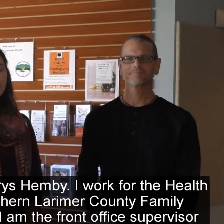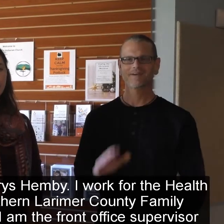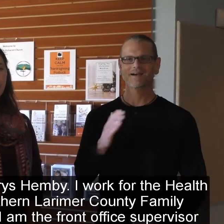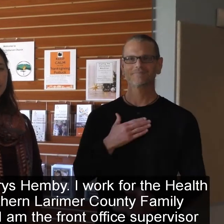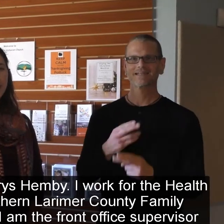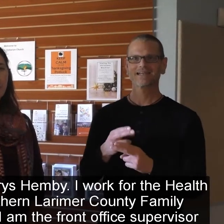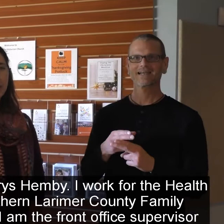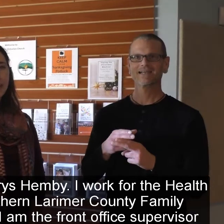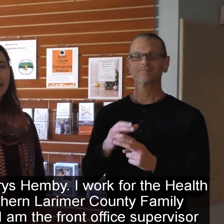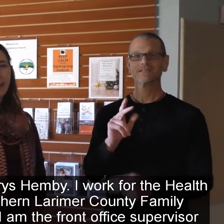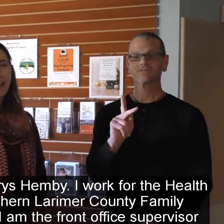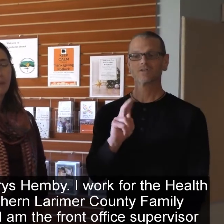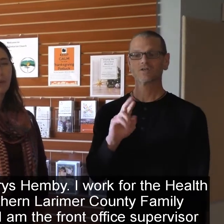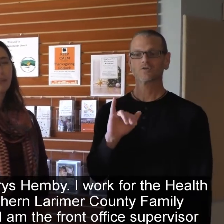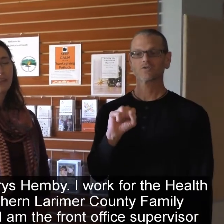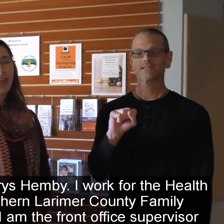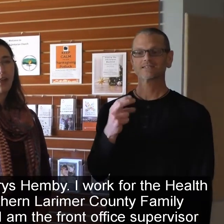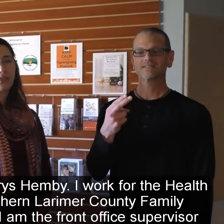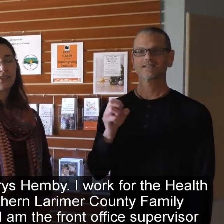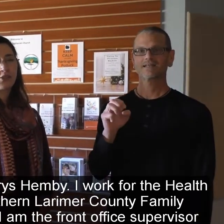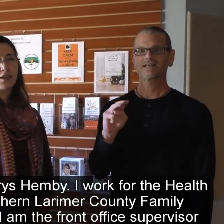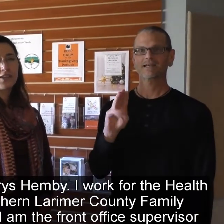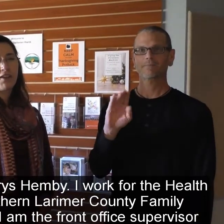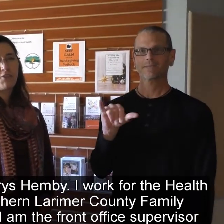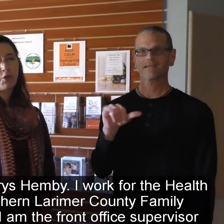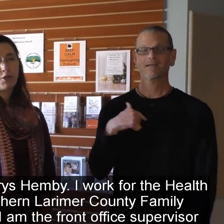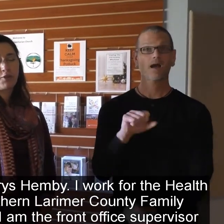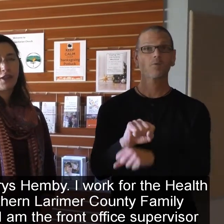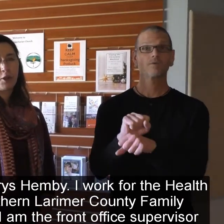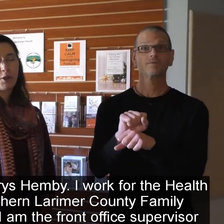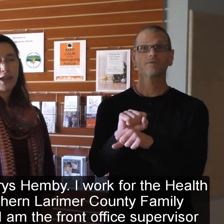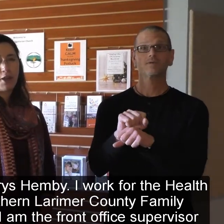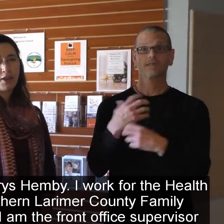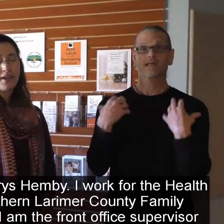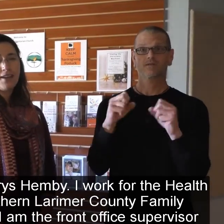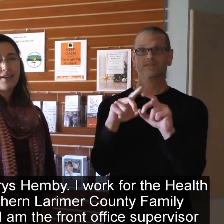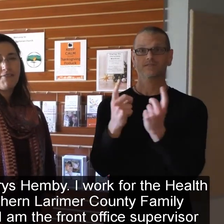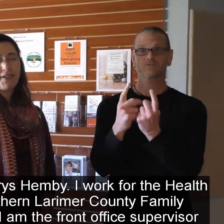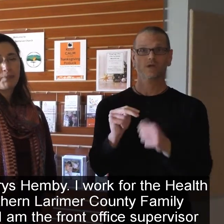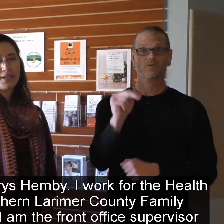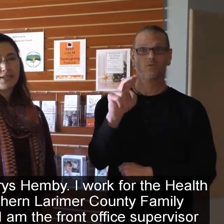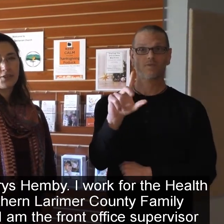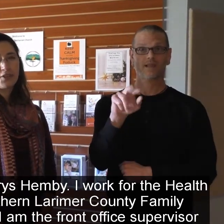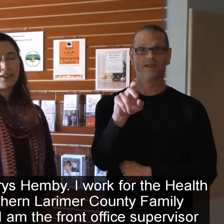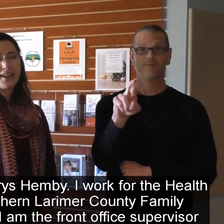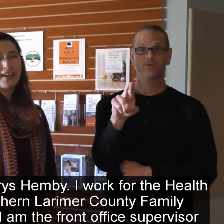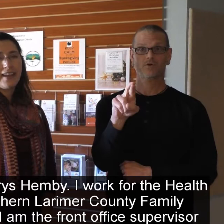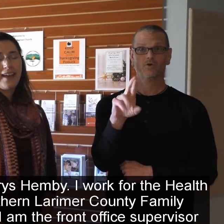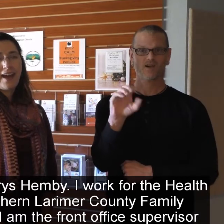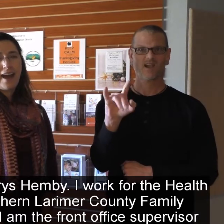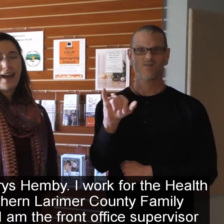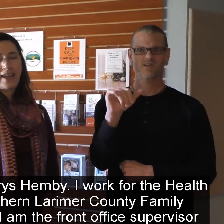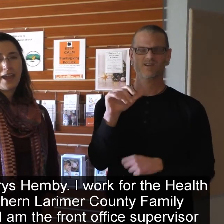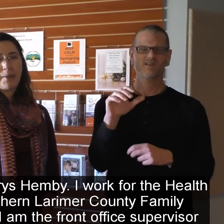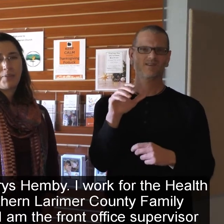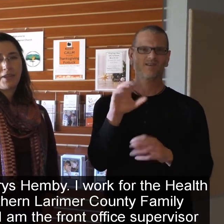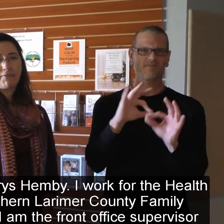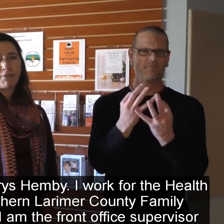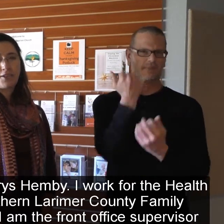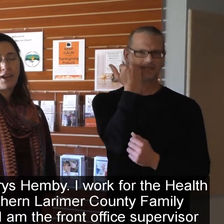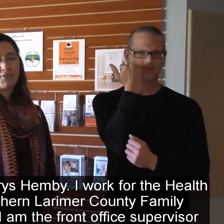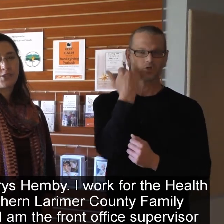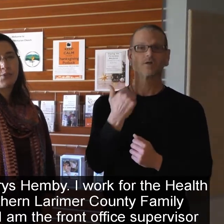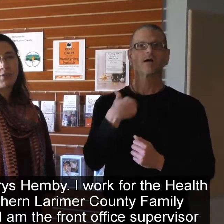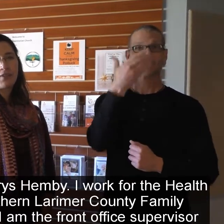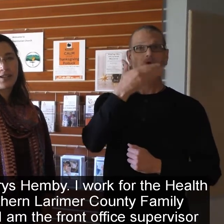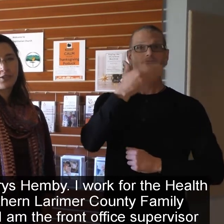My name is Chris Hemby. I work for the Health District of Northern Larimer County Family Dental Clinic. I am the